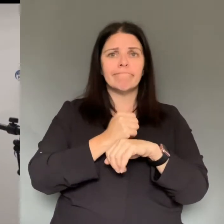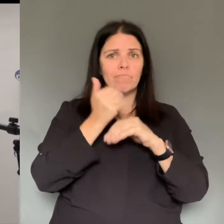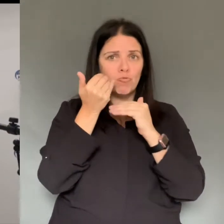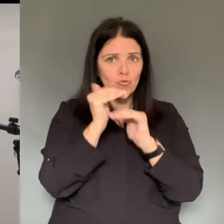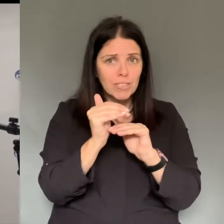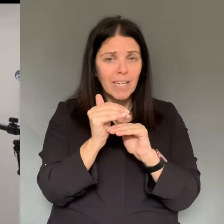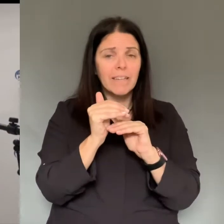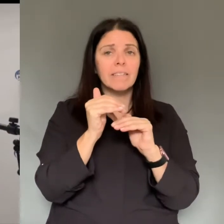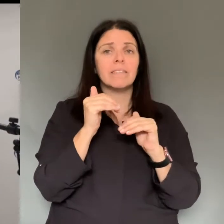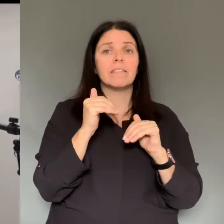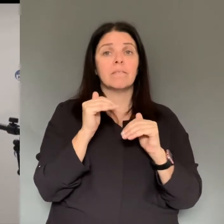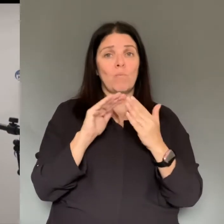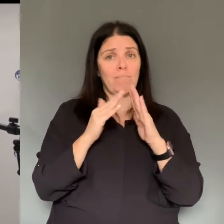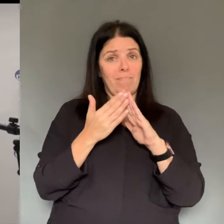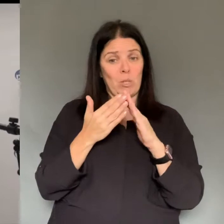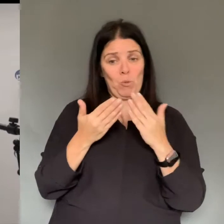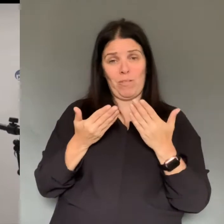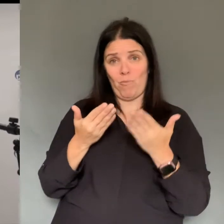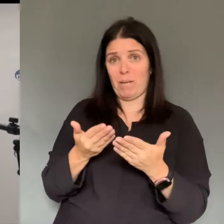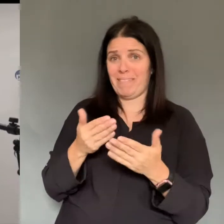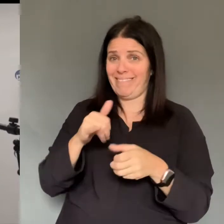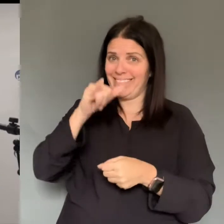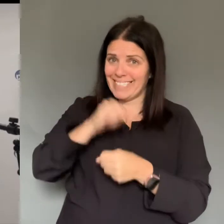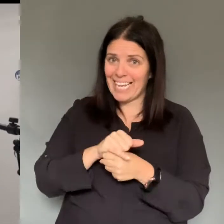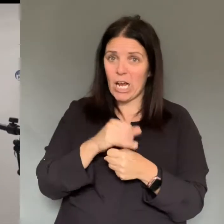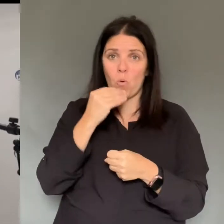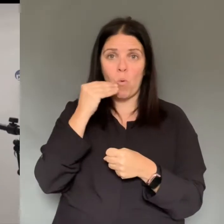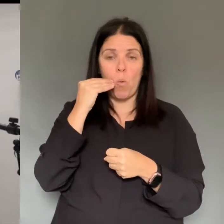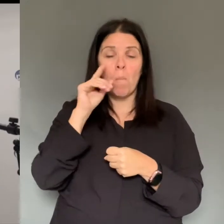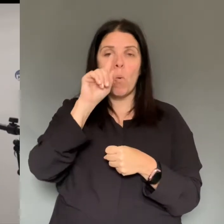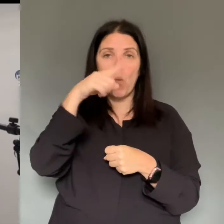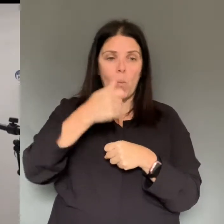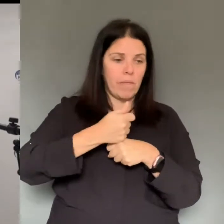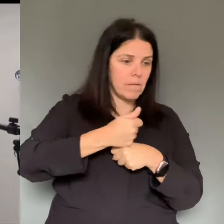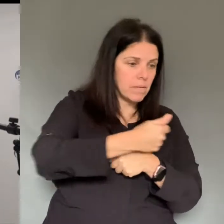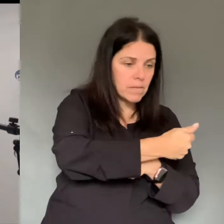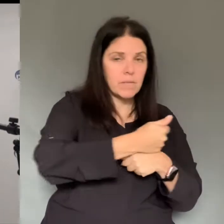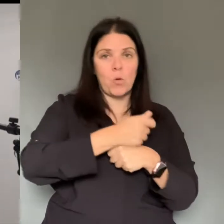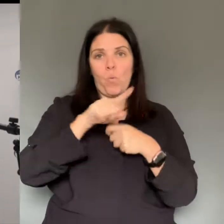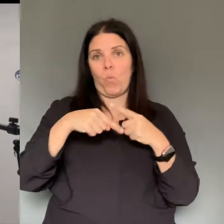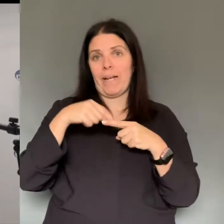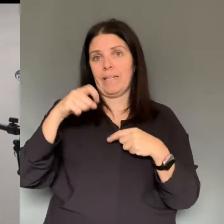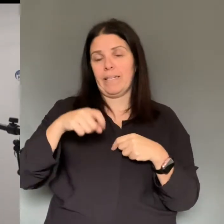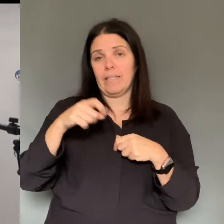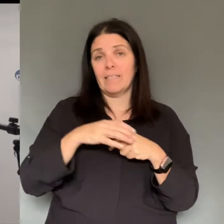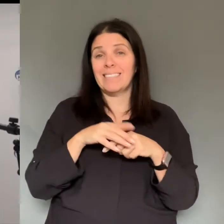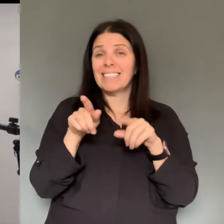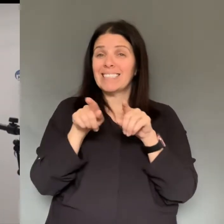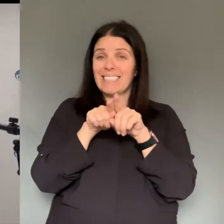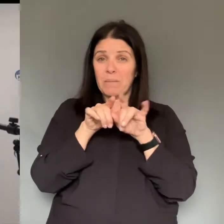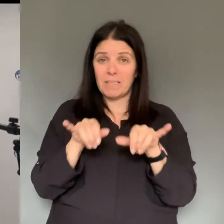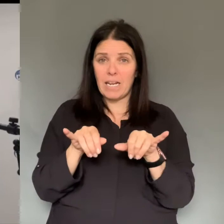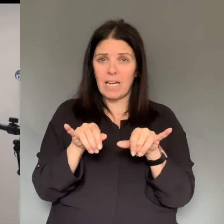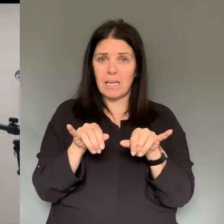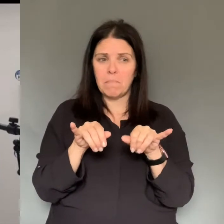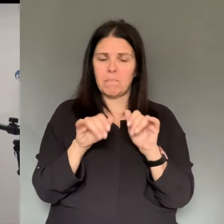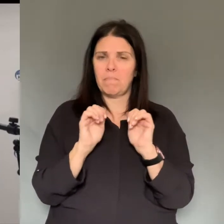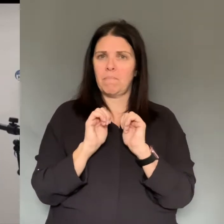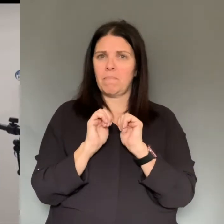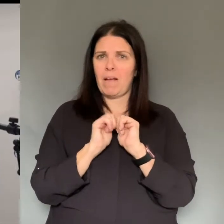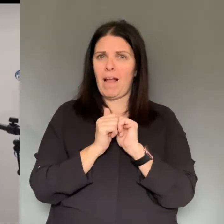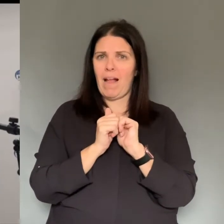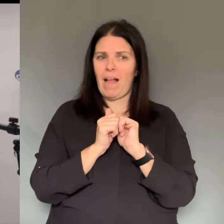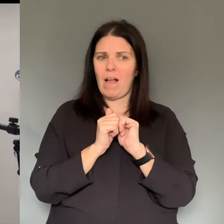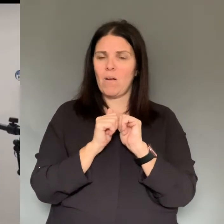in place to restrict travel. Even our recommendations to our community is to stay home and go out only when it's needed. On the